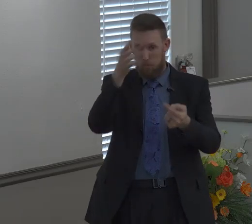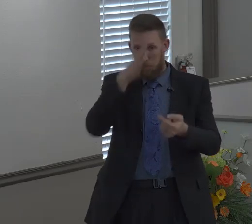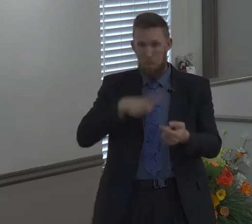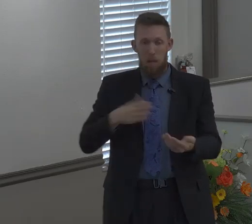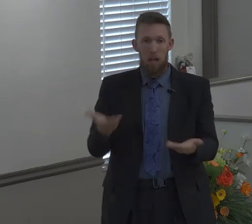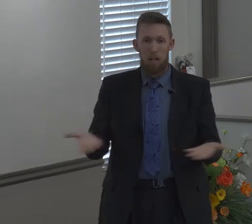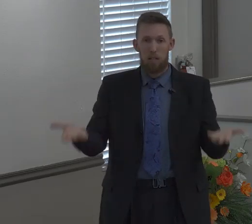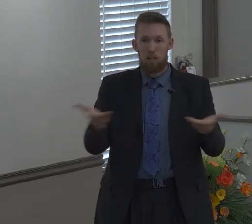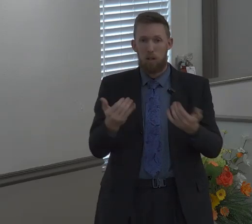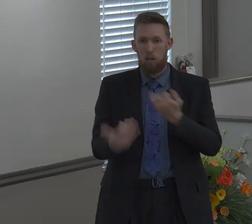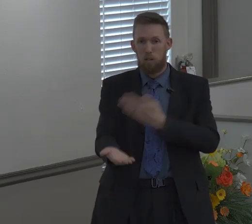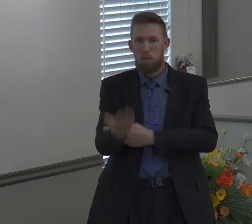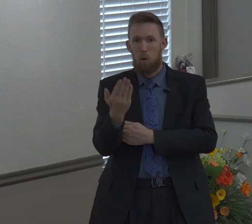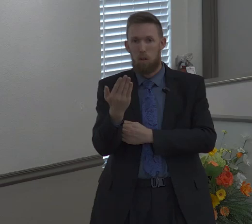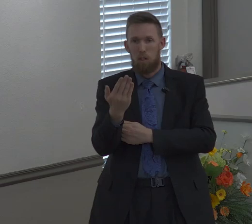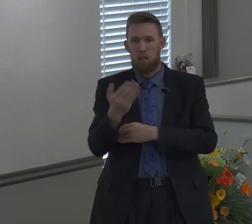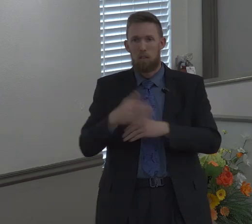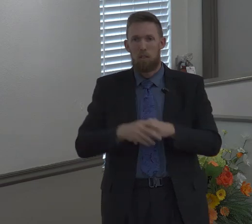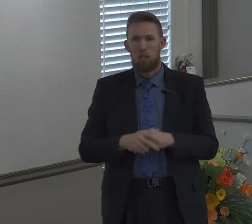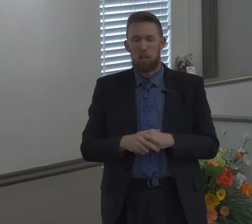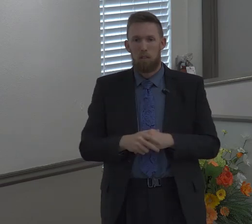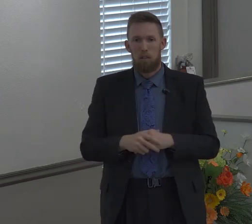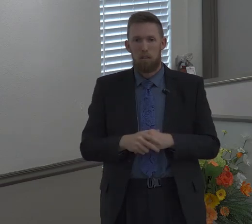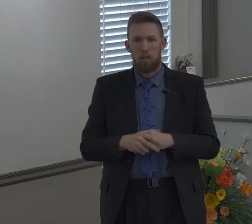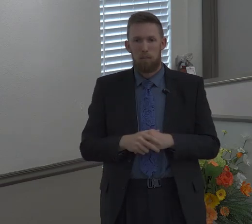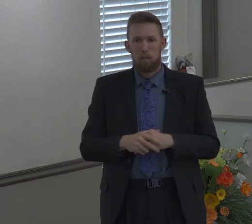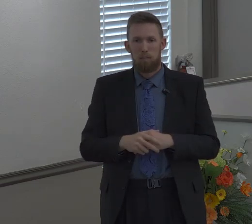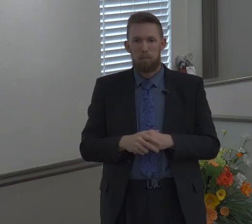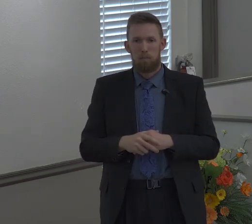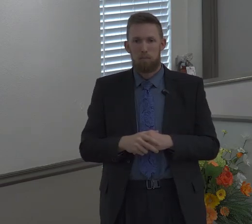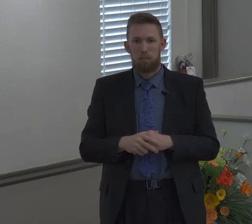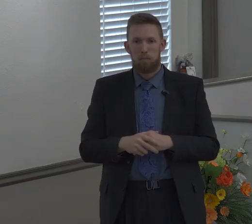here. We're glad you're here.